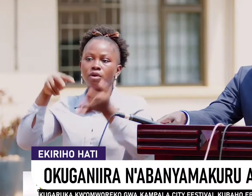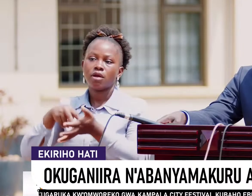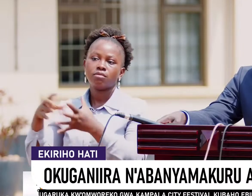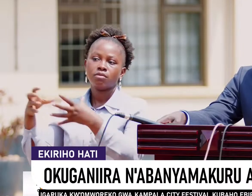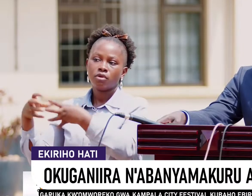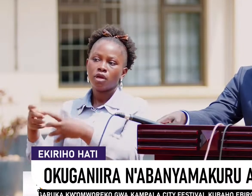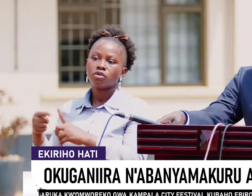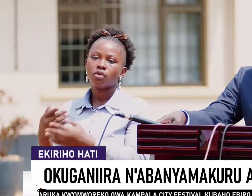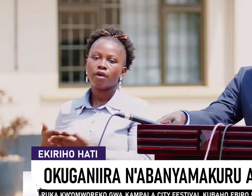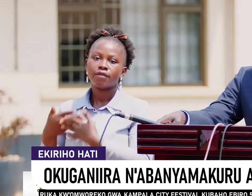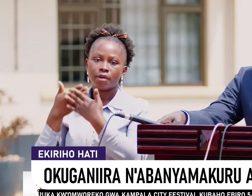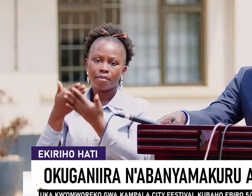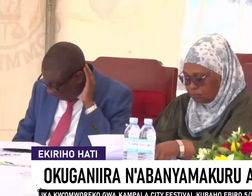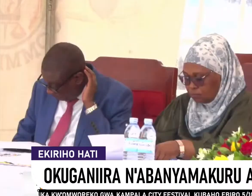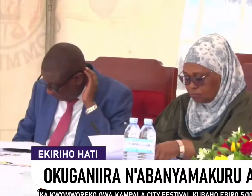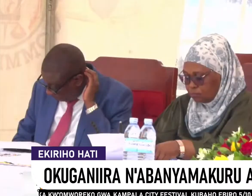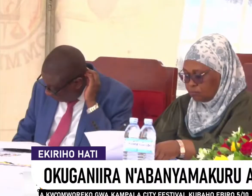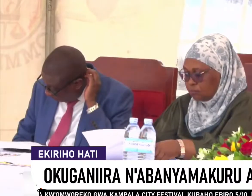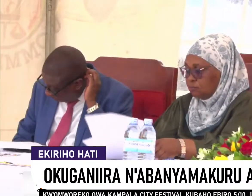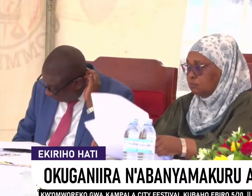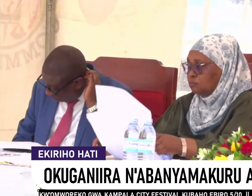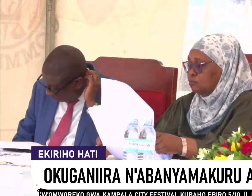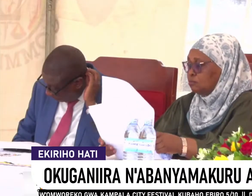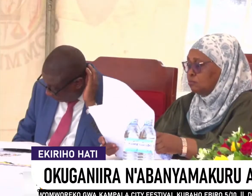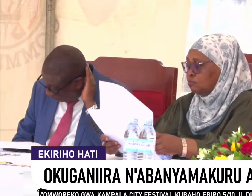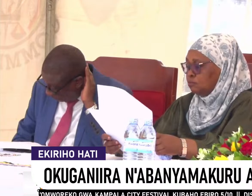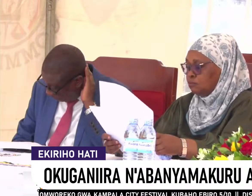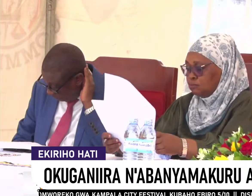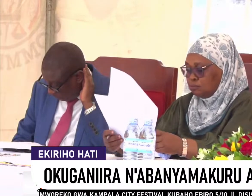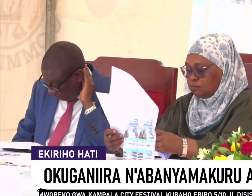aspirants to have submitted these forms.